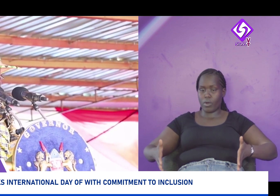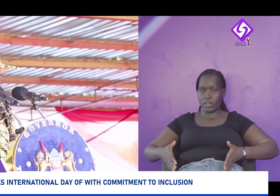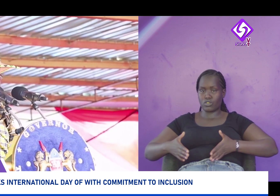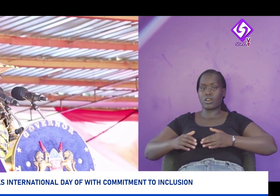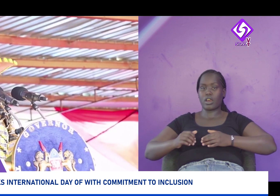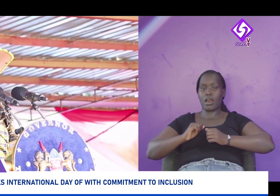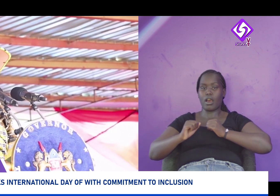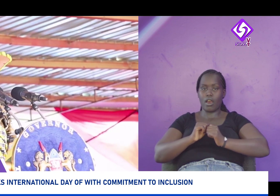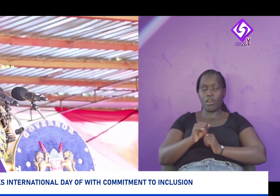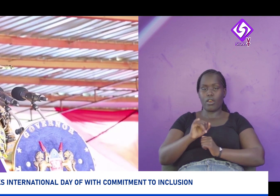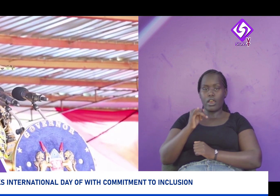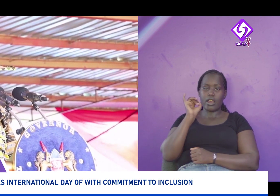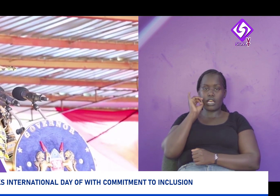6 years in a row.